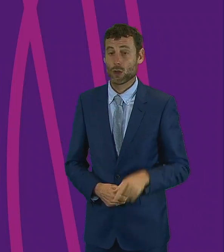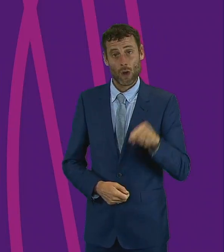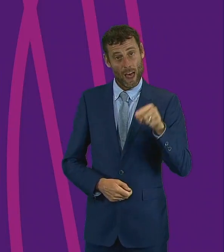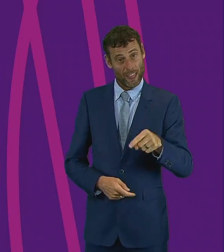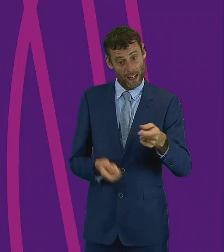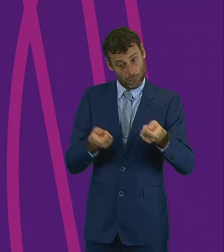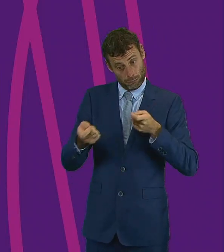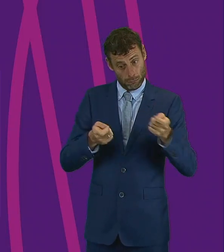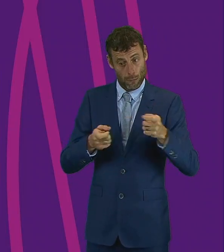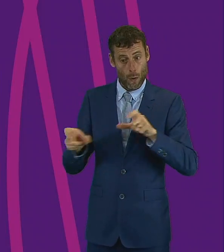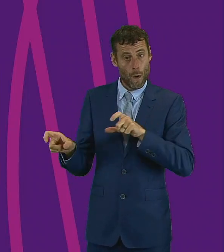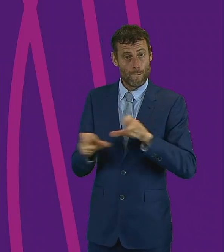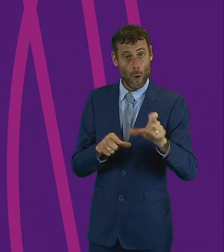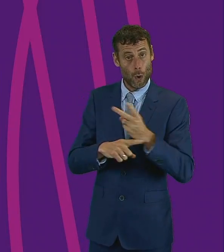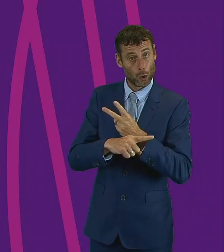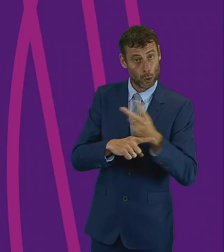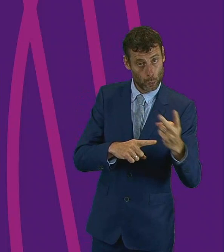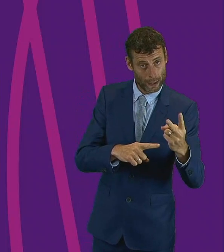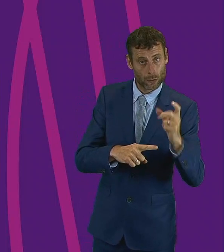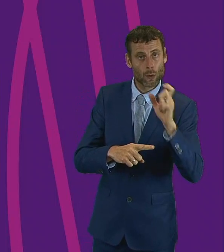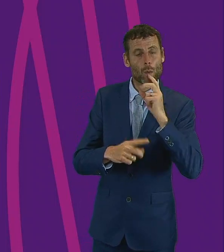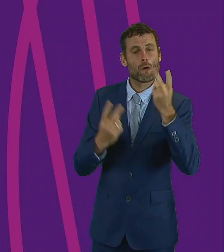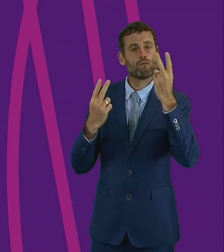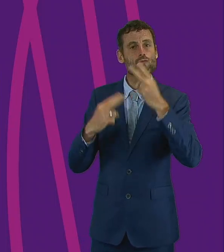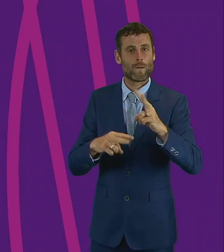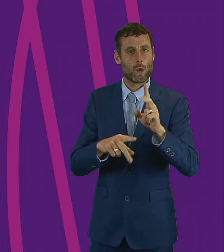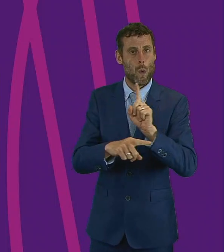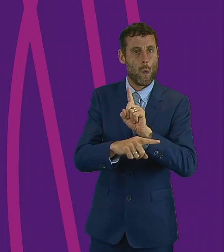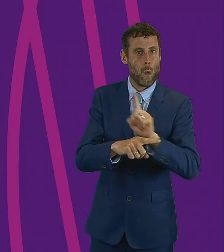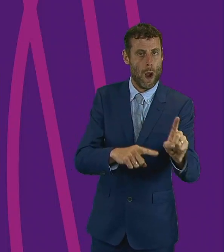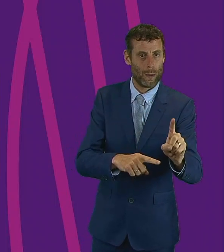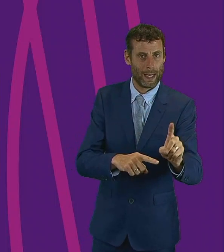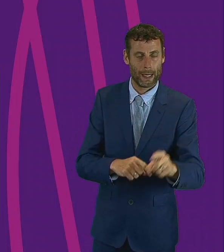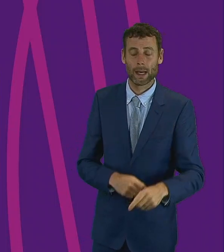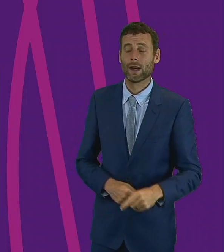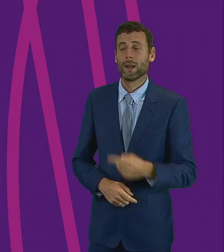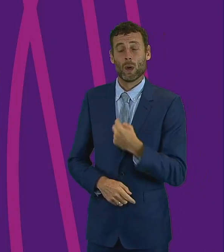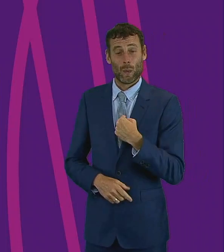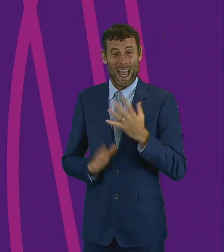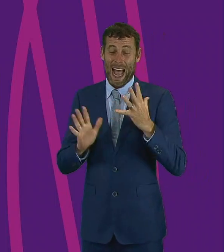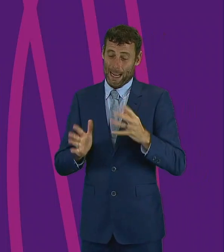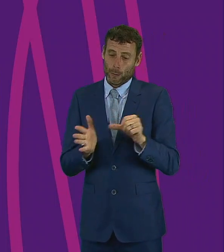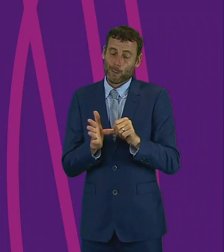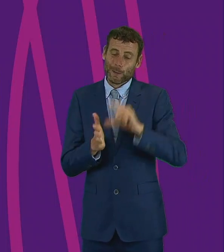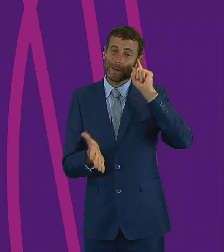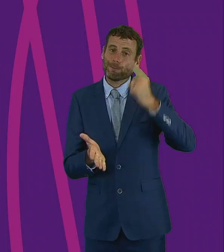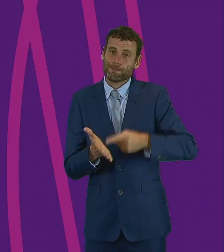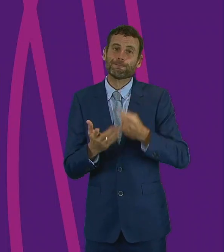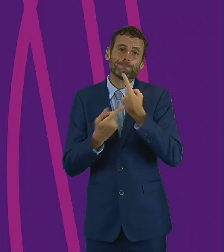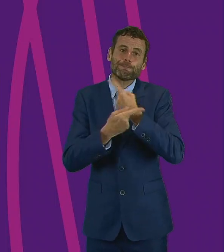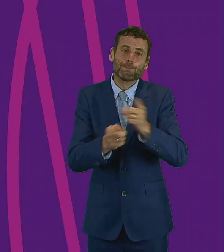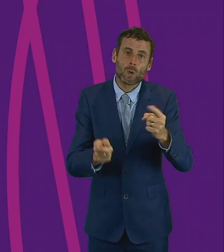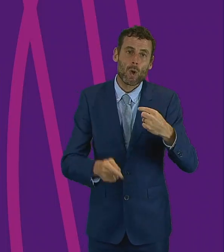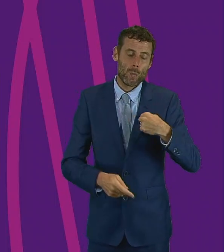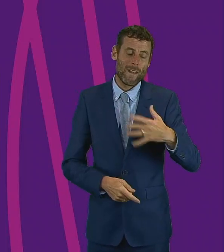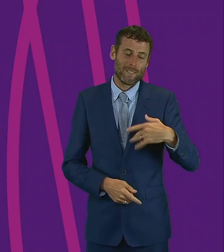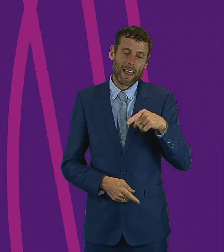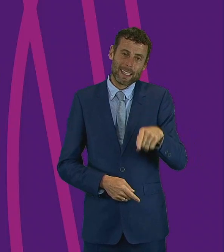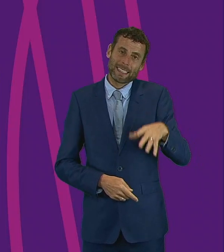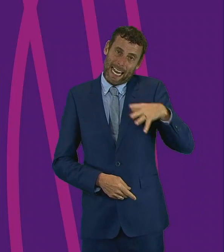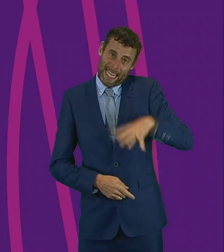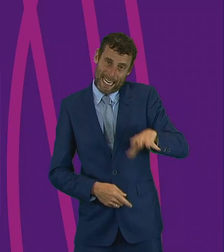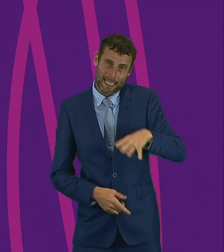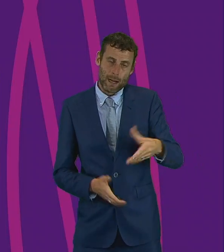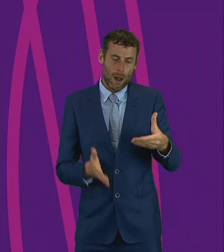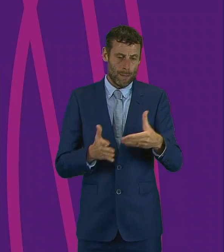weeks and reviewed in 1 week. They've not been put in place lightly, but they are necessary and we believe proportionate, and we hope they